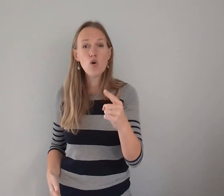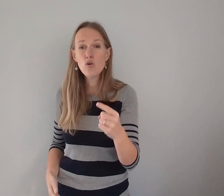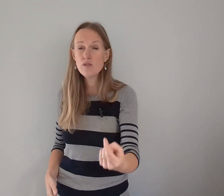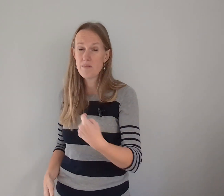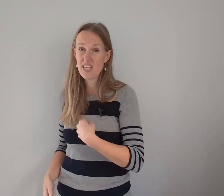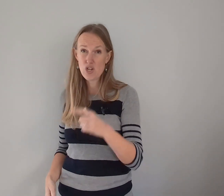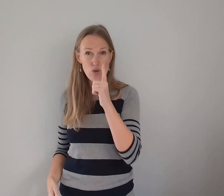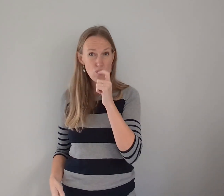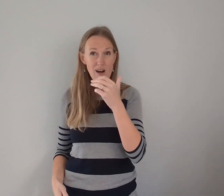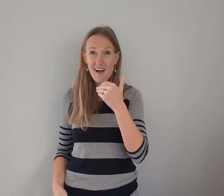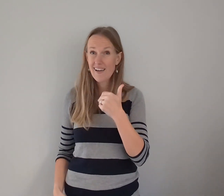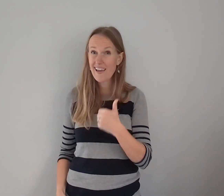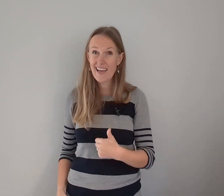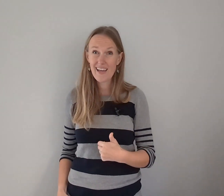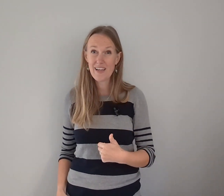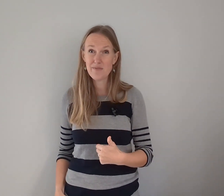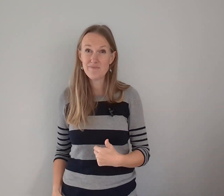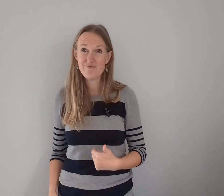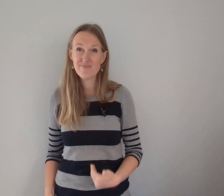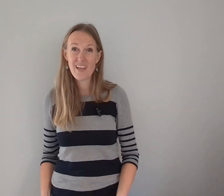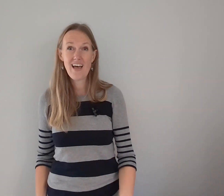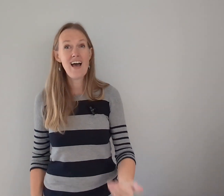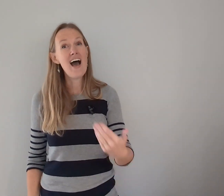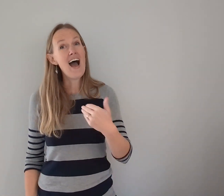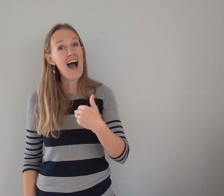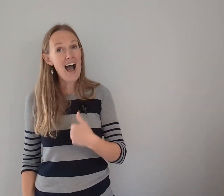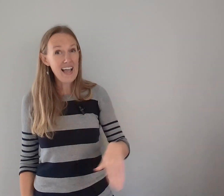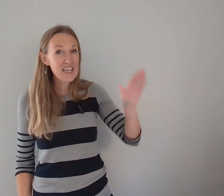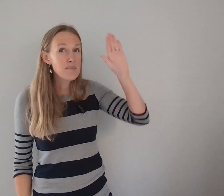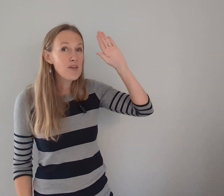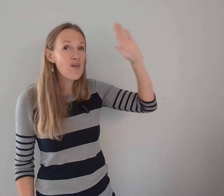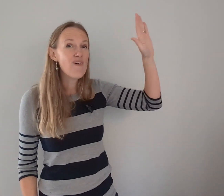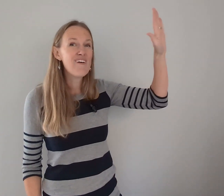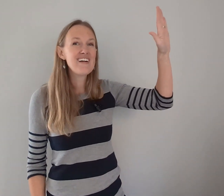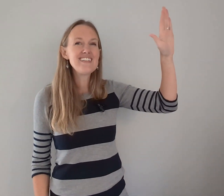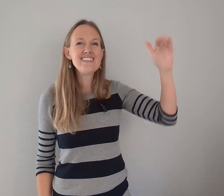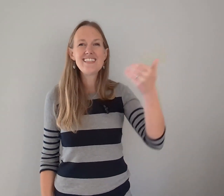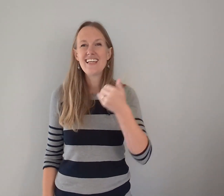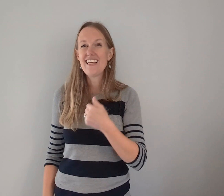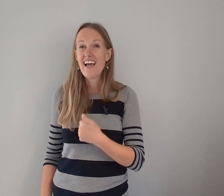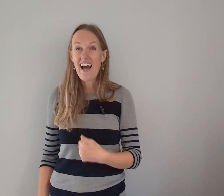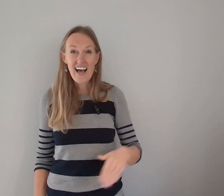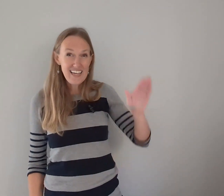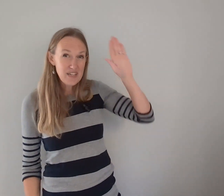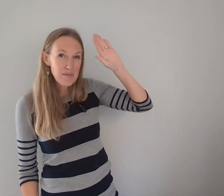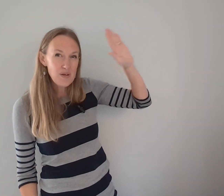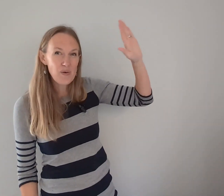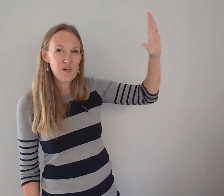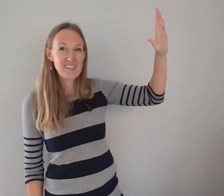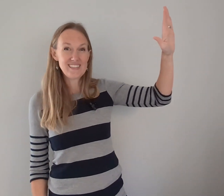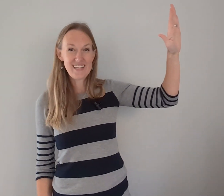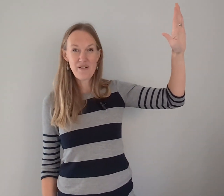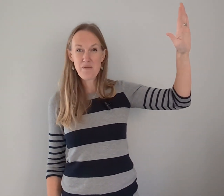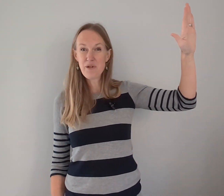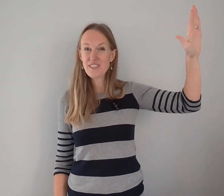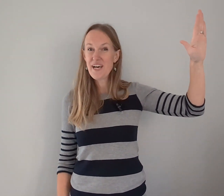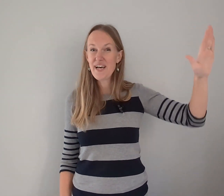told me who I am. I am yours. I am yours. Okay, one more